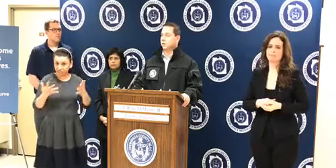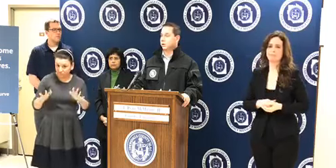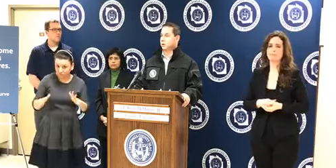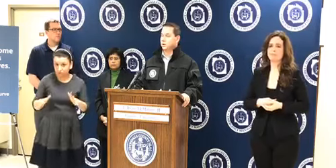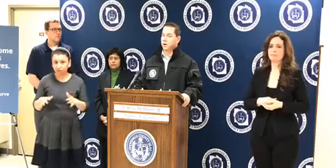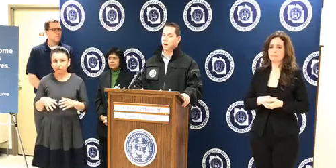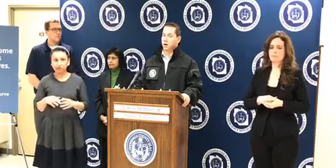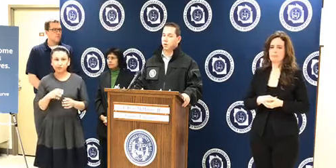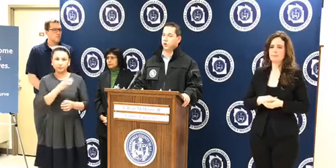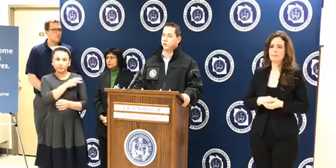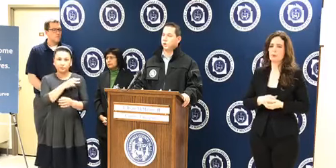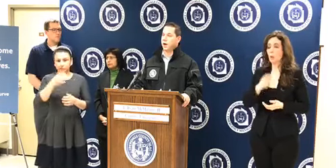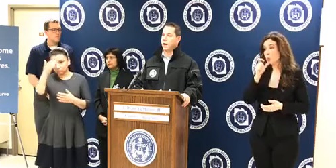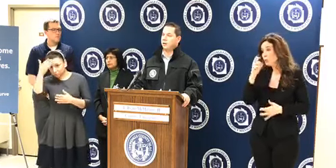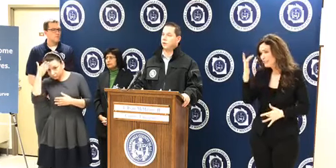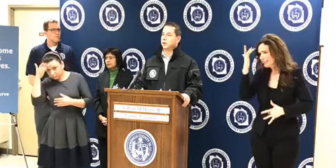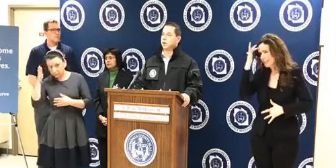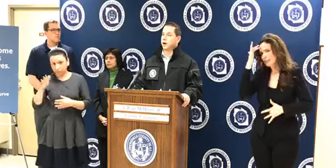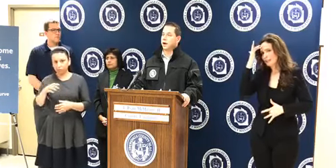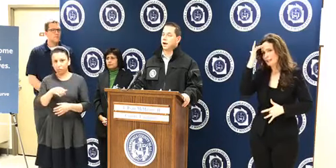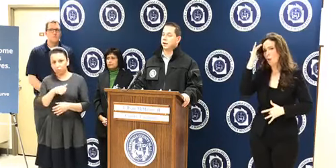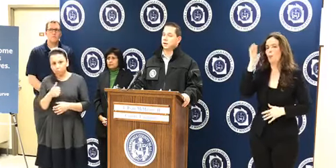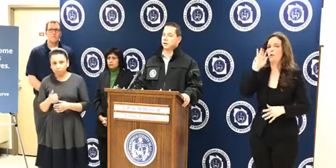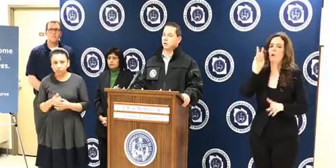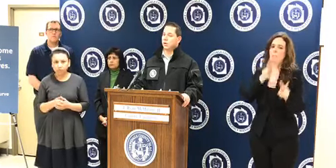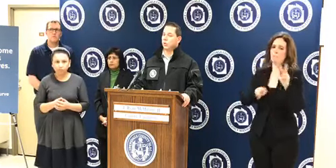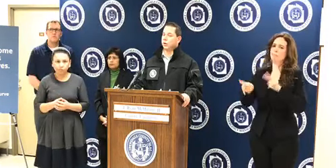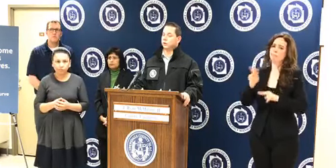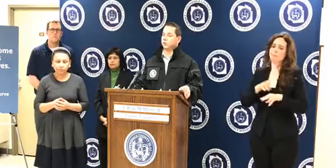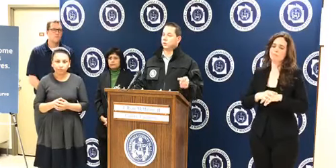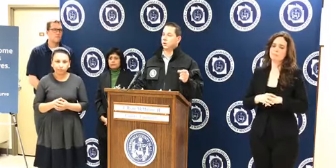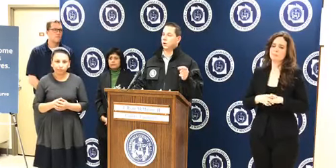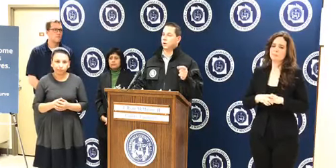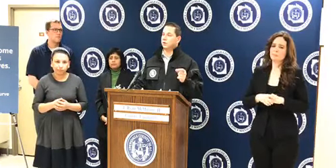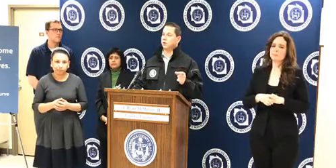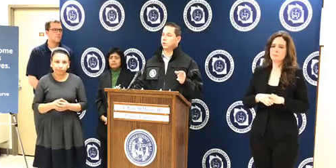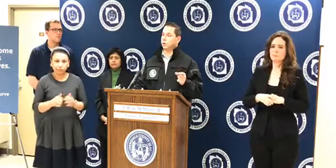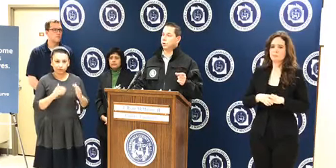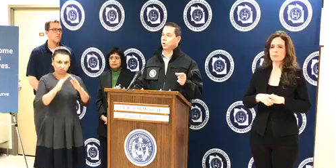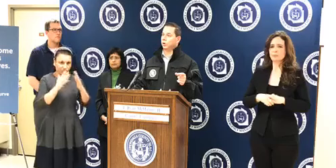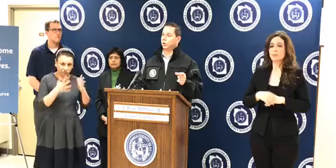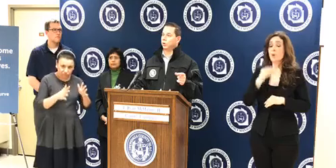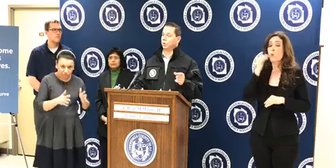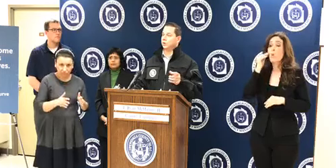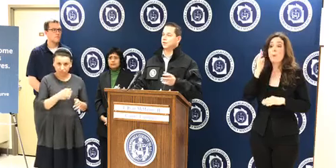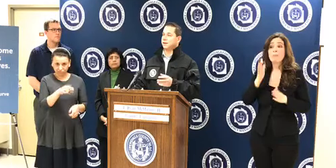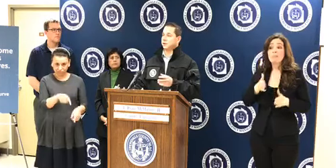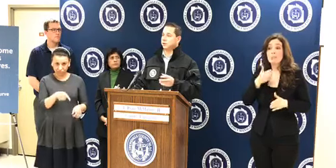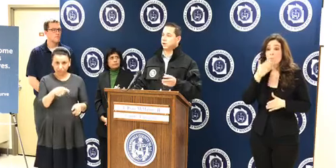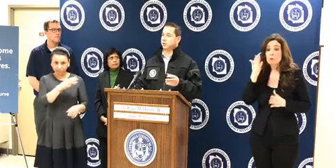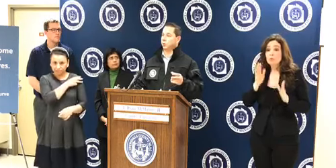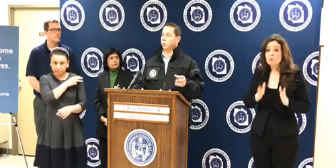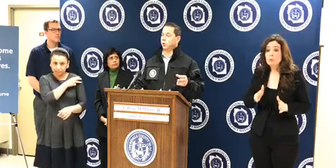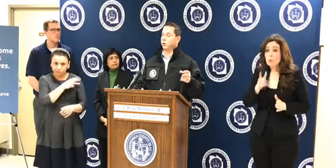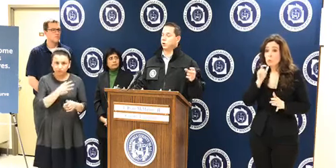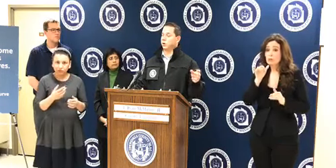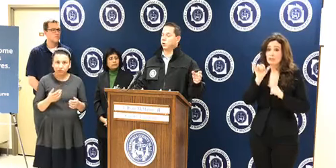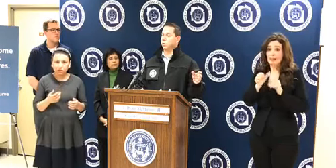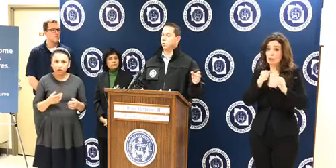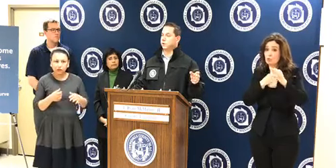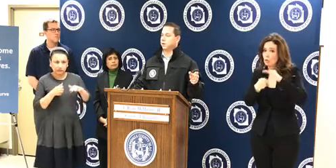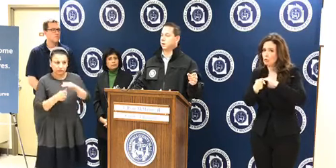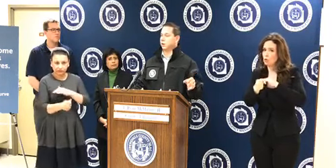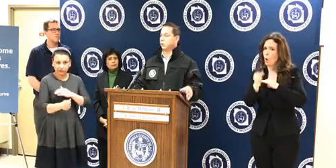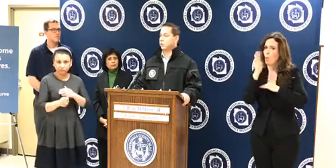are sick. We also have any homeless individual who normally stays at a shelter will be put in